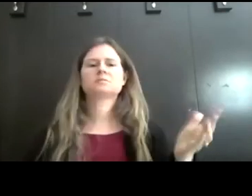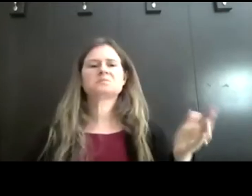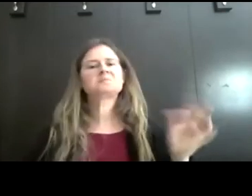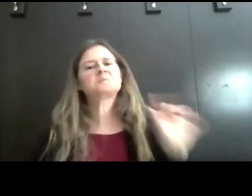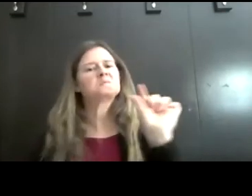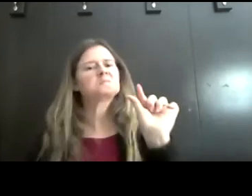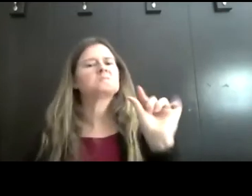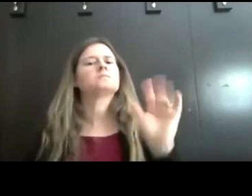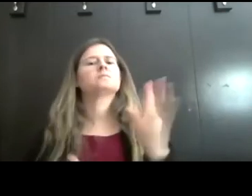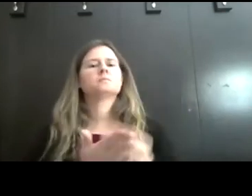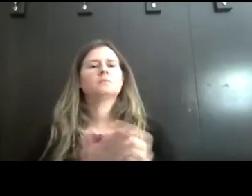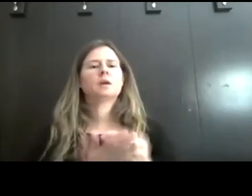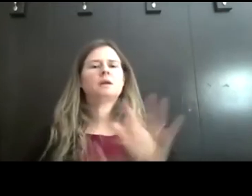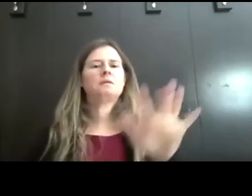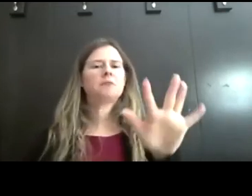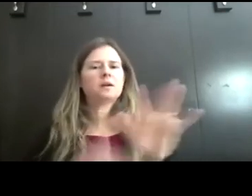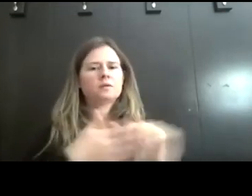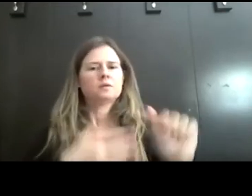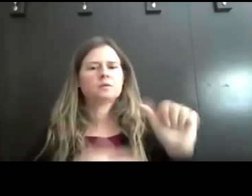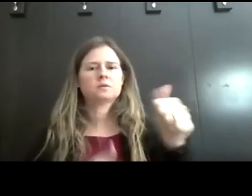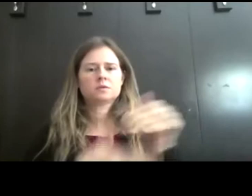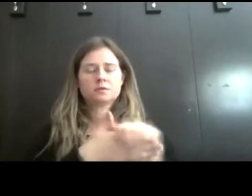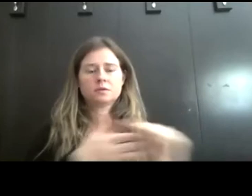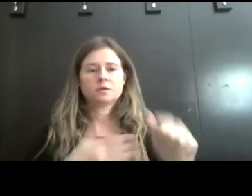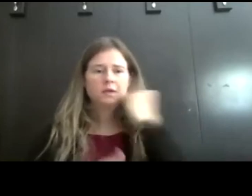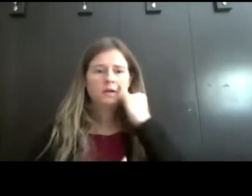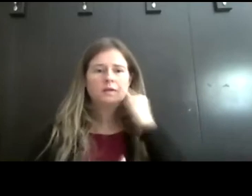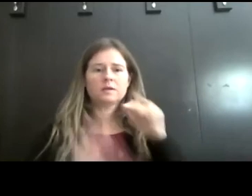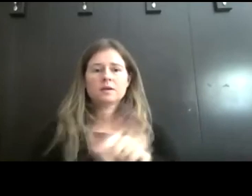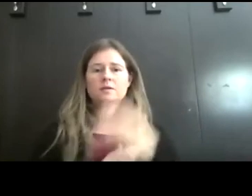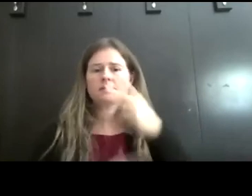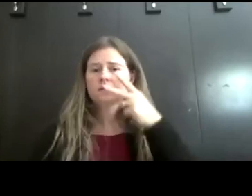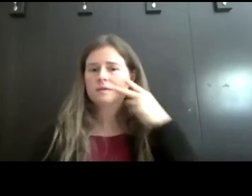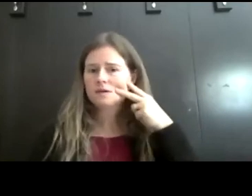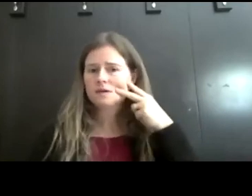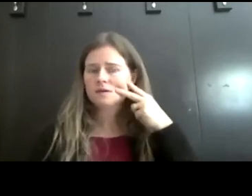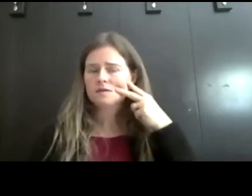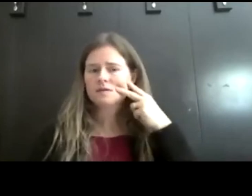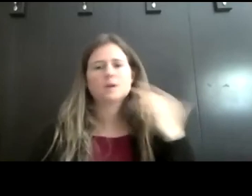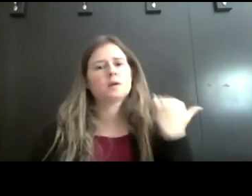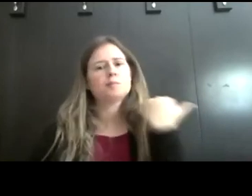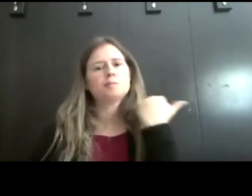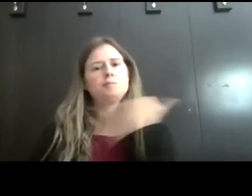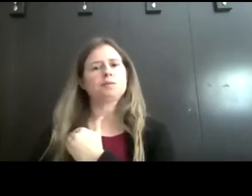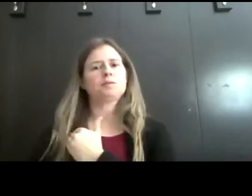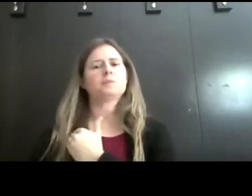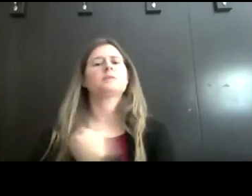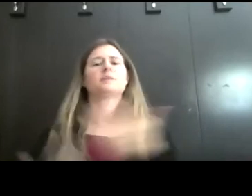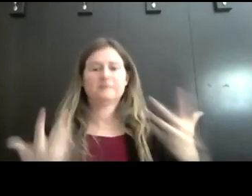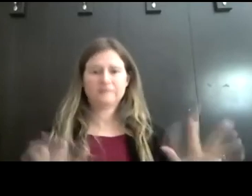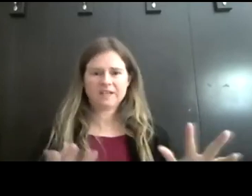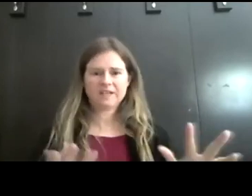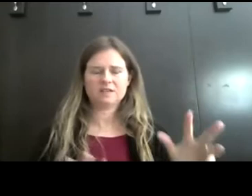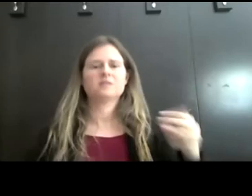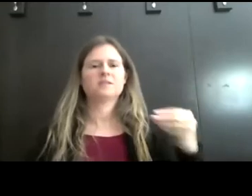reward of $5 to $10. If you killed a California native and chopped off their head, you were paid a